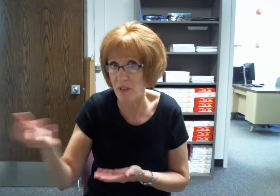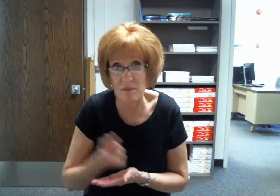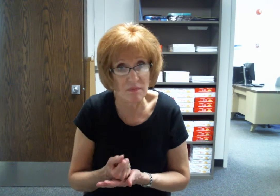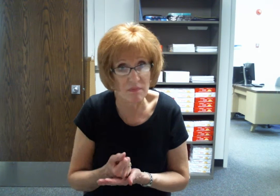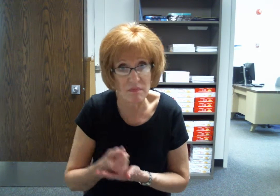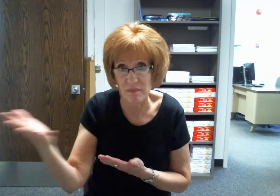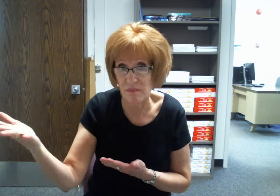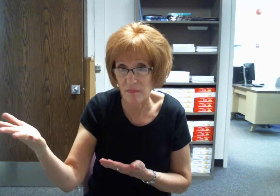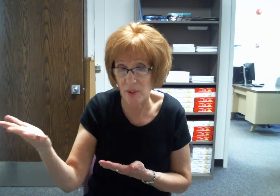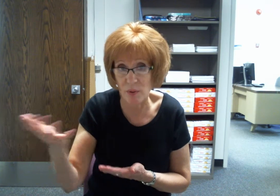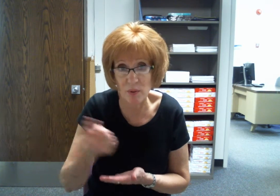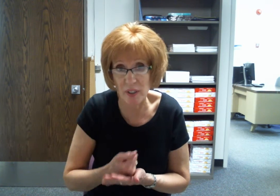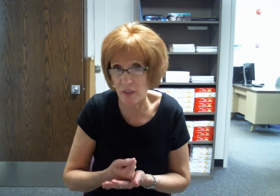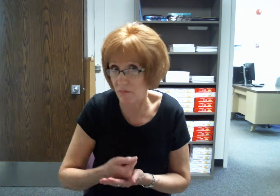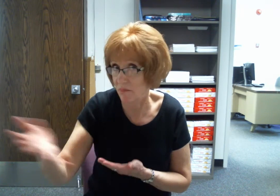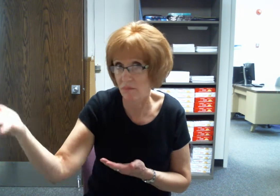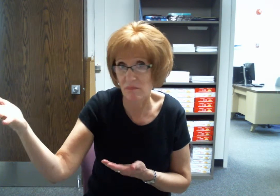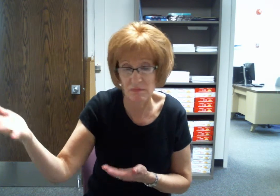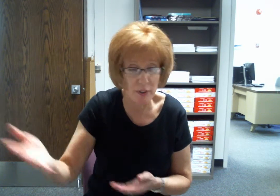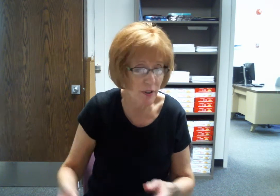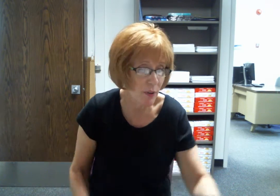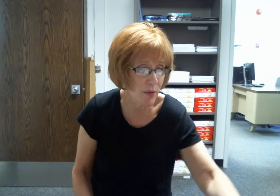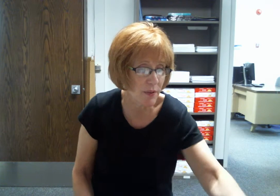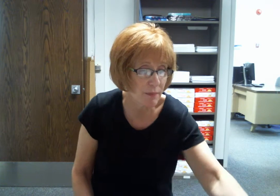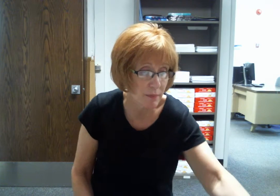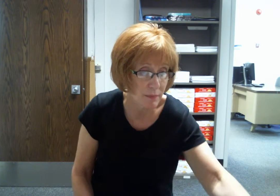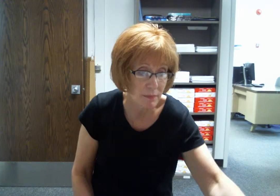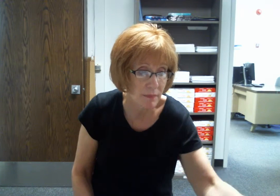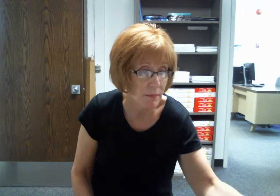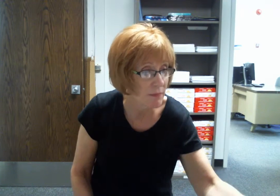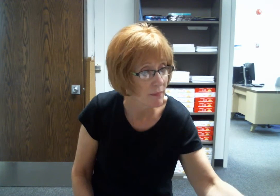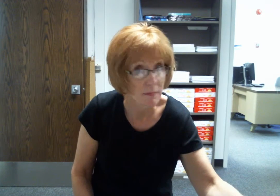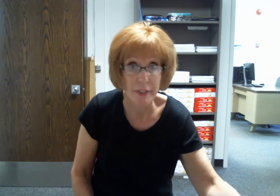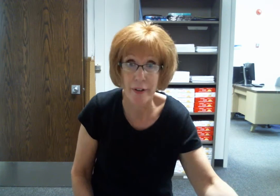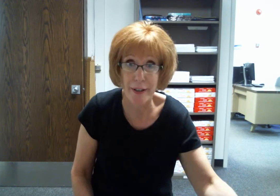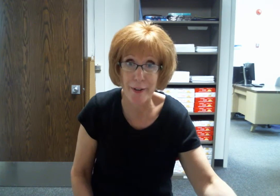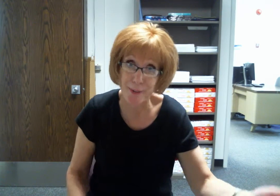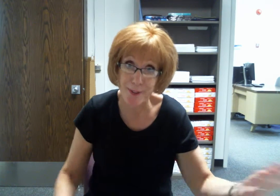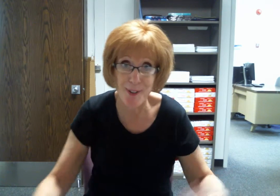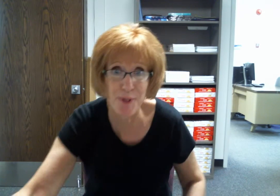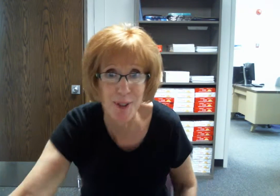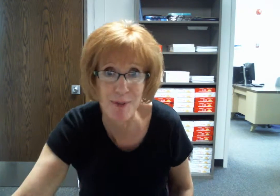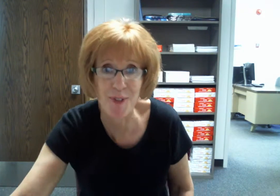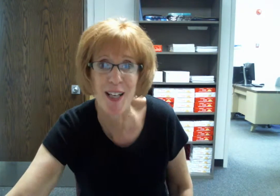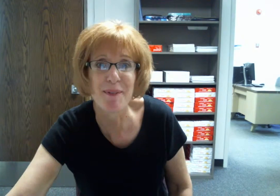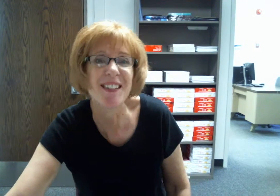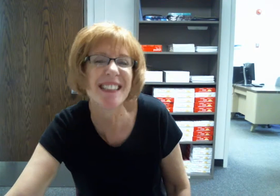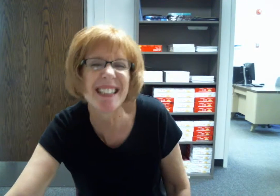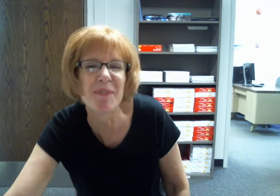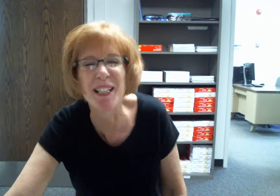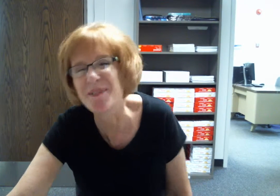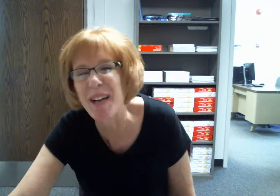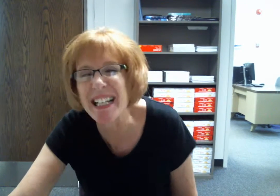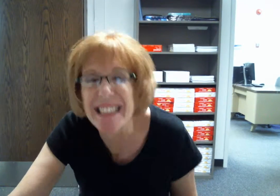it. Throw it away. There it goes. And here I go because we're done with vocabulary. See you in a bit. Bye.